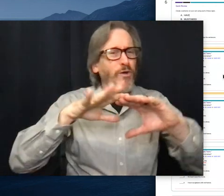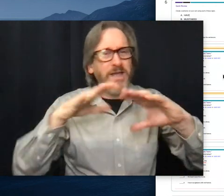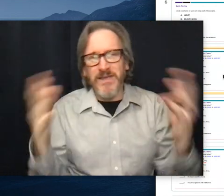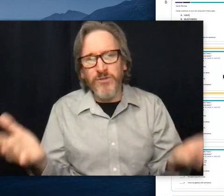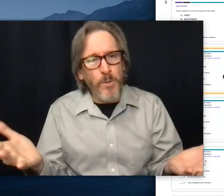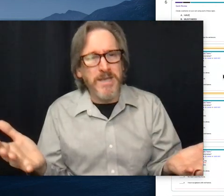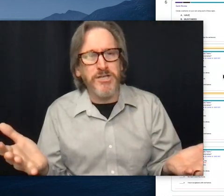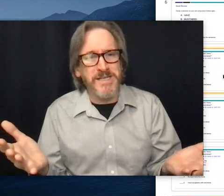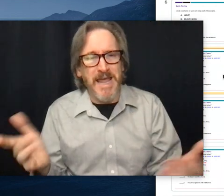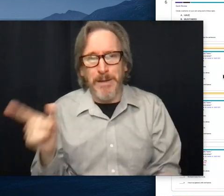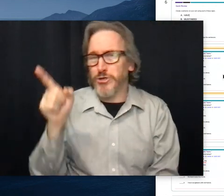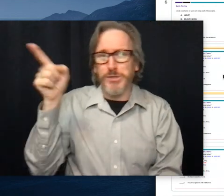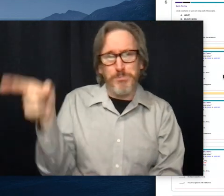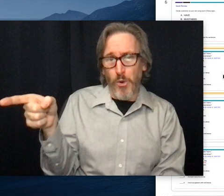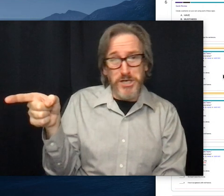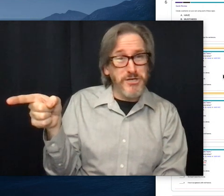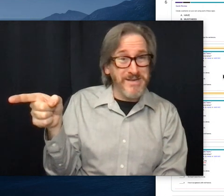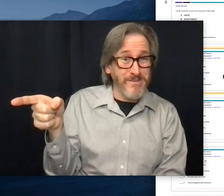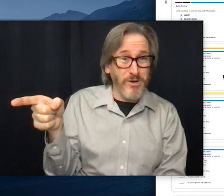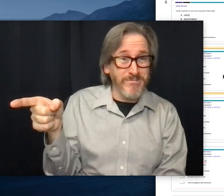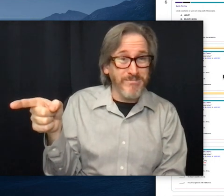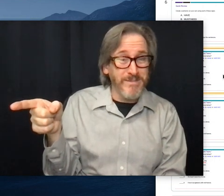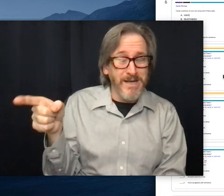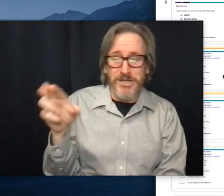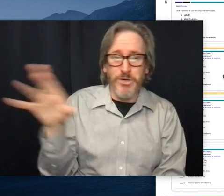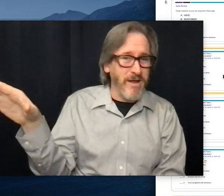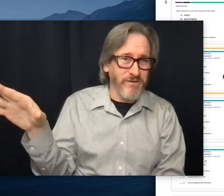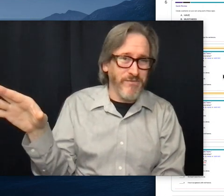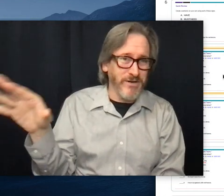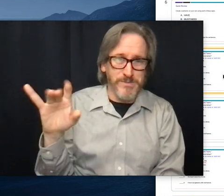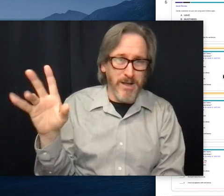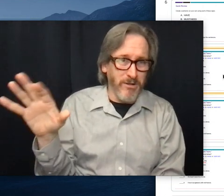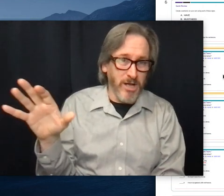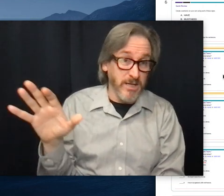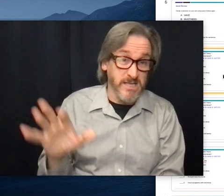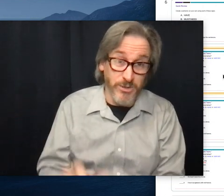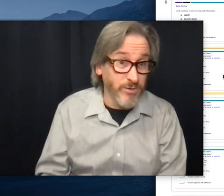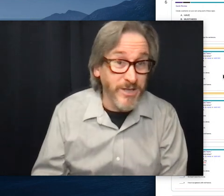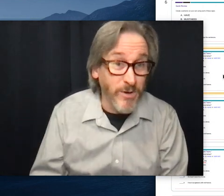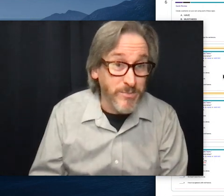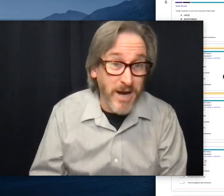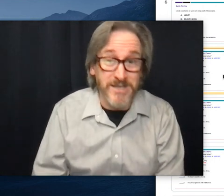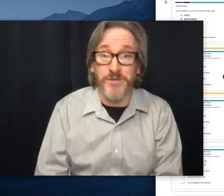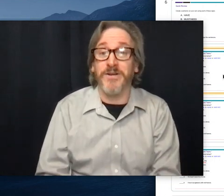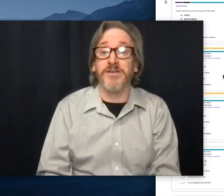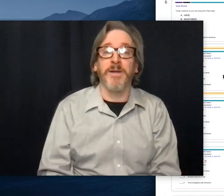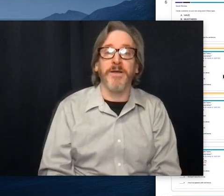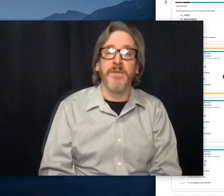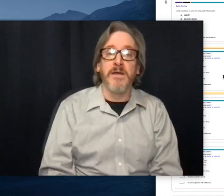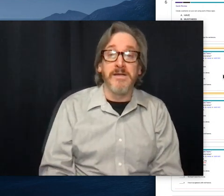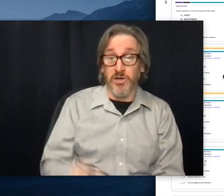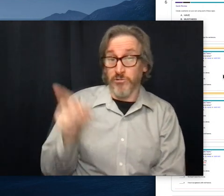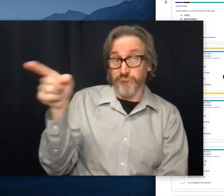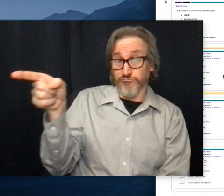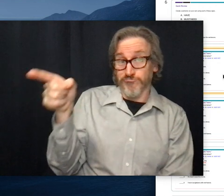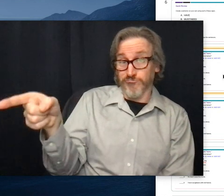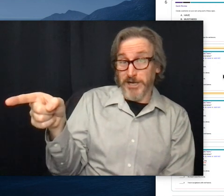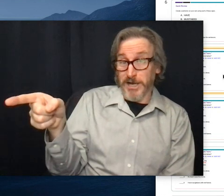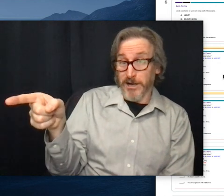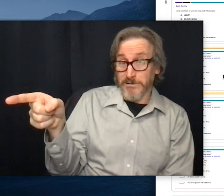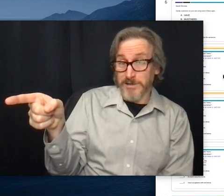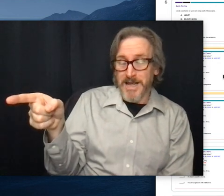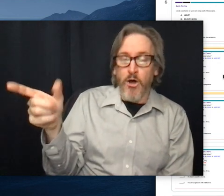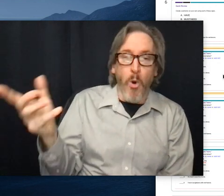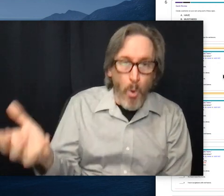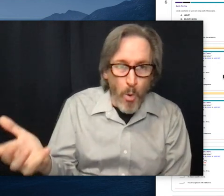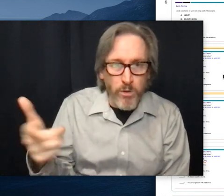And even though it mentions a name, just point to someone. You don't have to fingerspell unless you really want to practice your fingerspelling. So